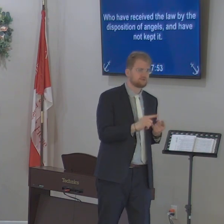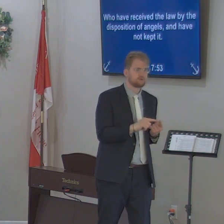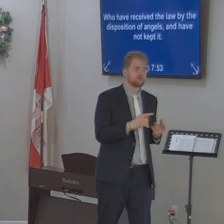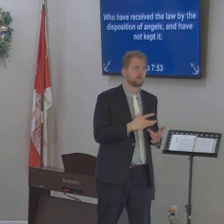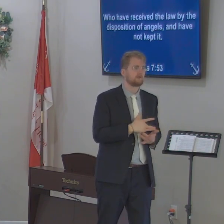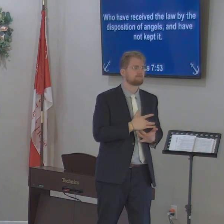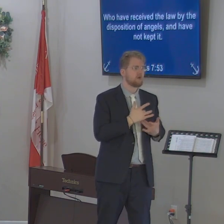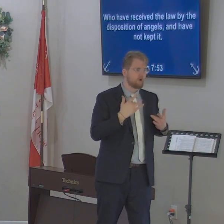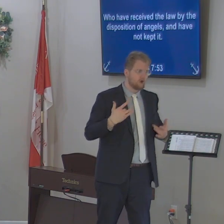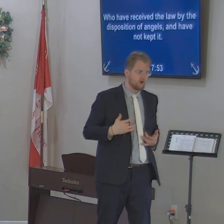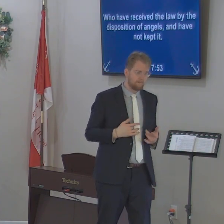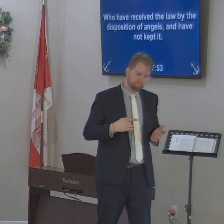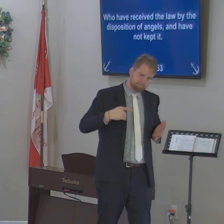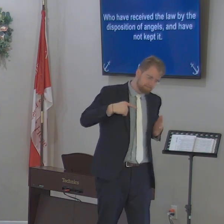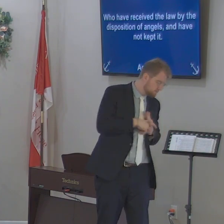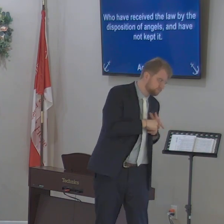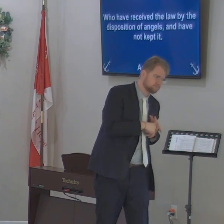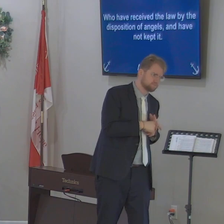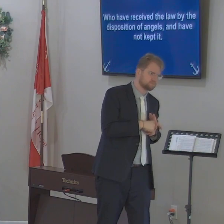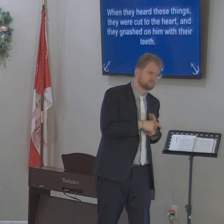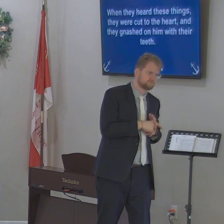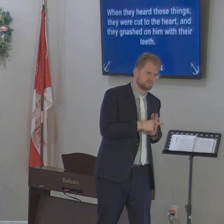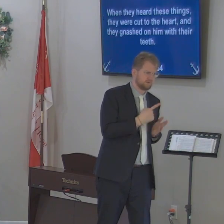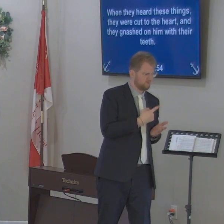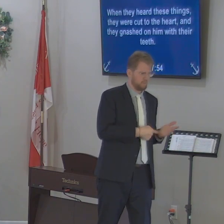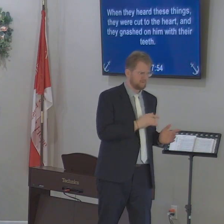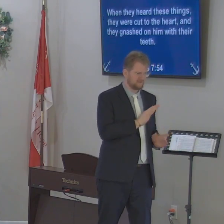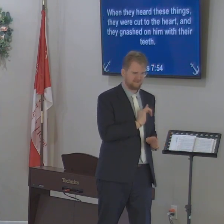Heart." What was their reaction?